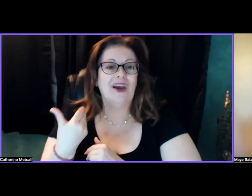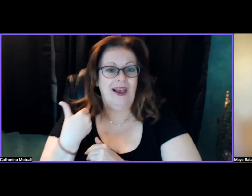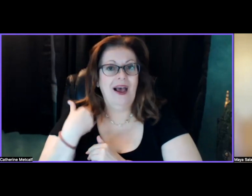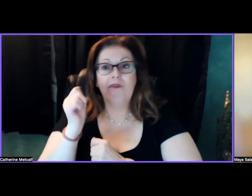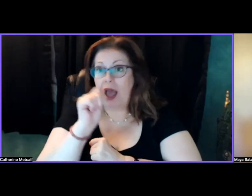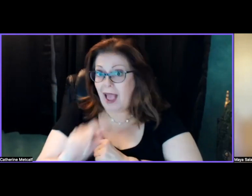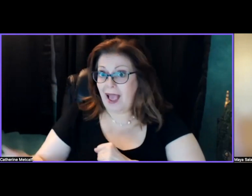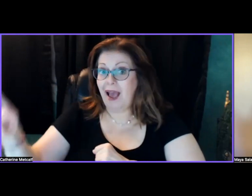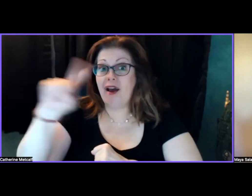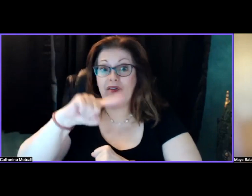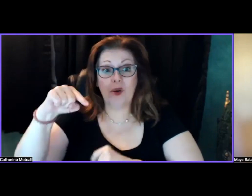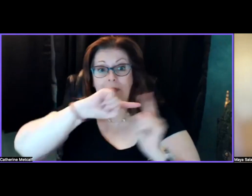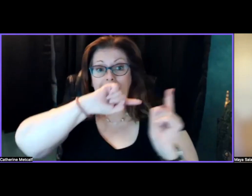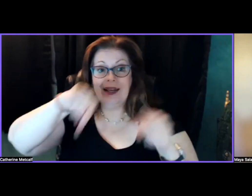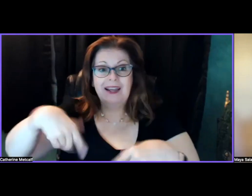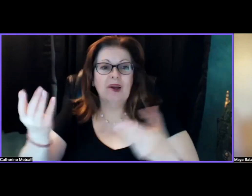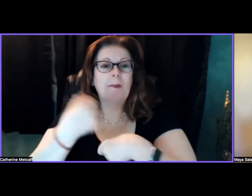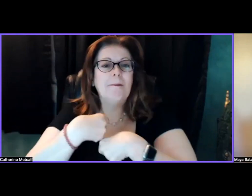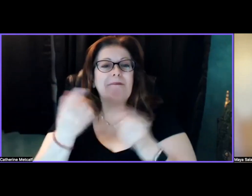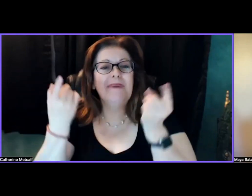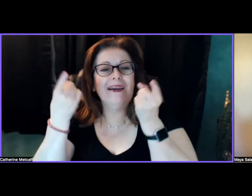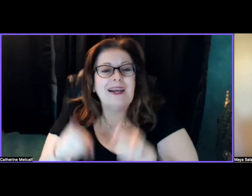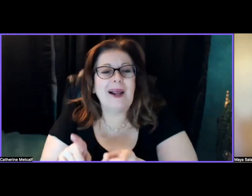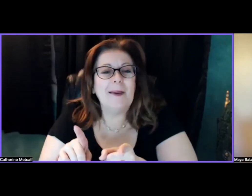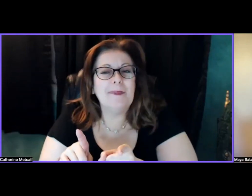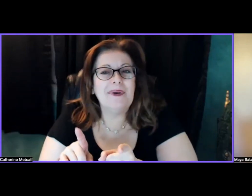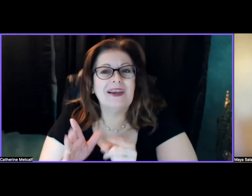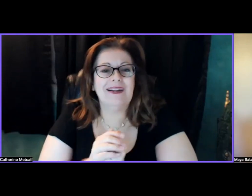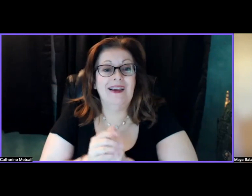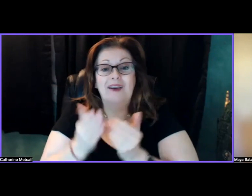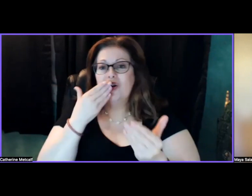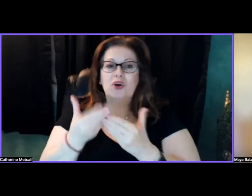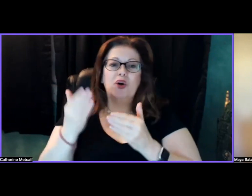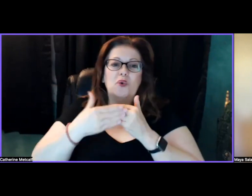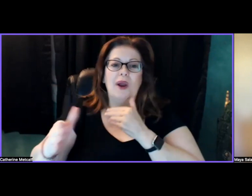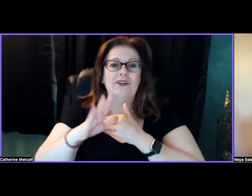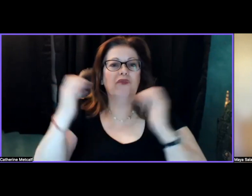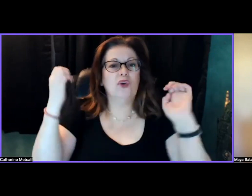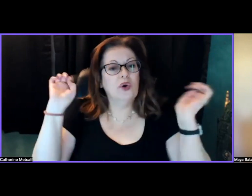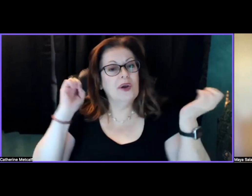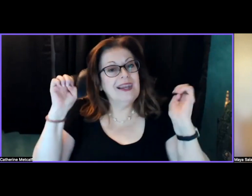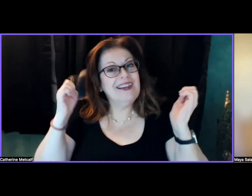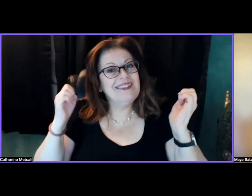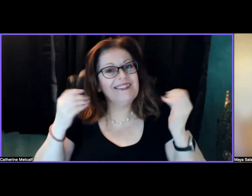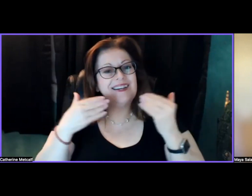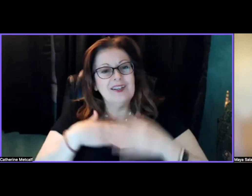everyone come together to make this happen. Have a great rest of your Easter. We are delighted that you came. Thank